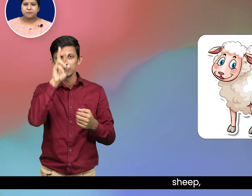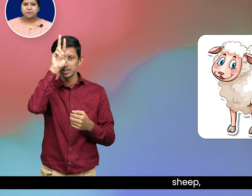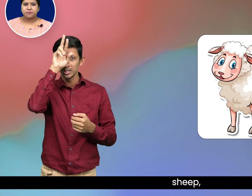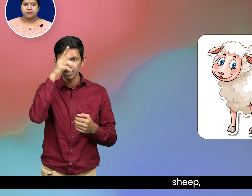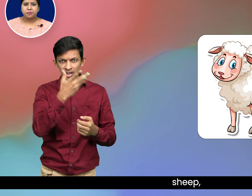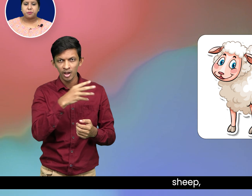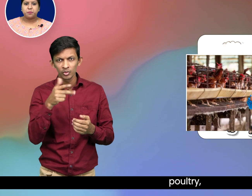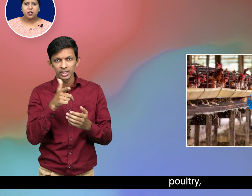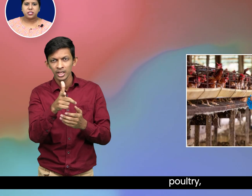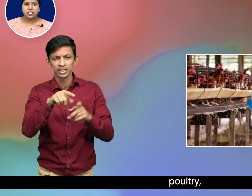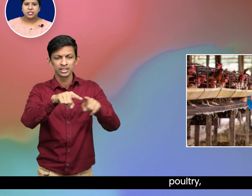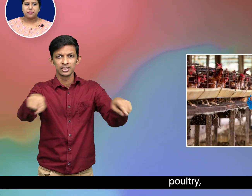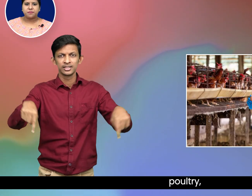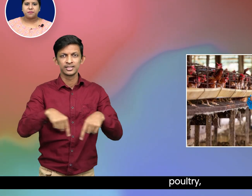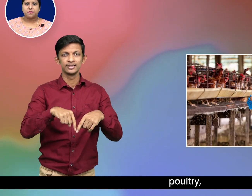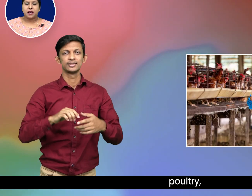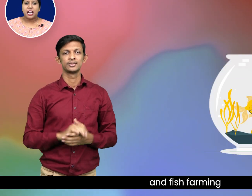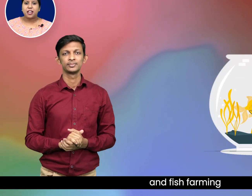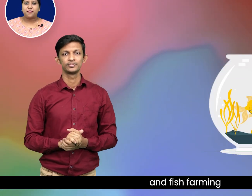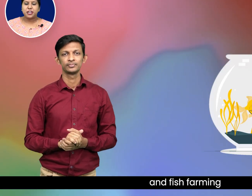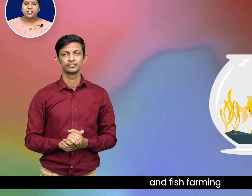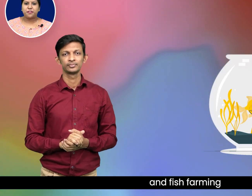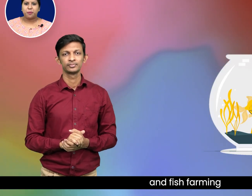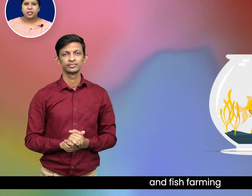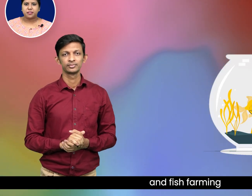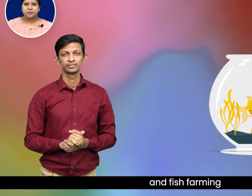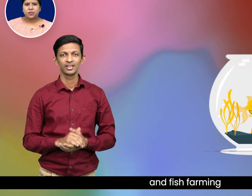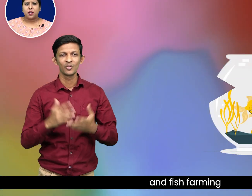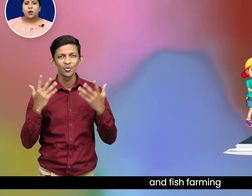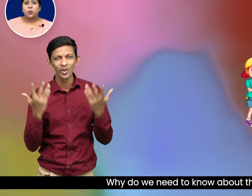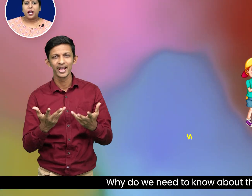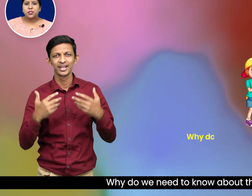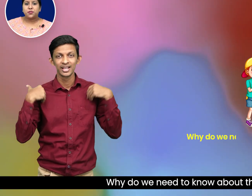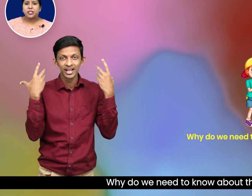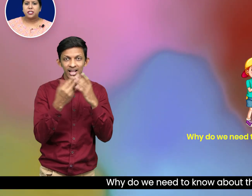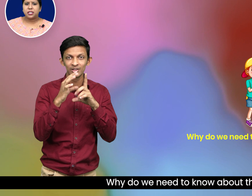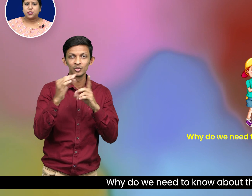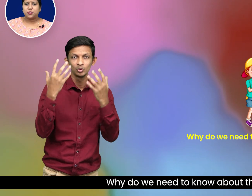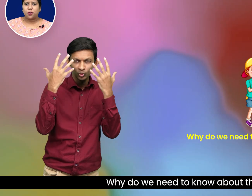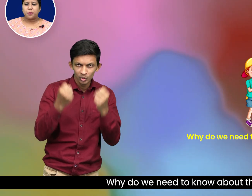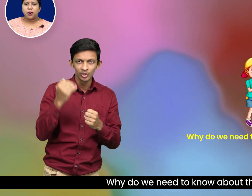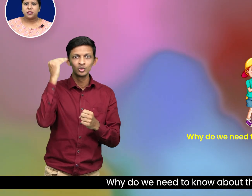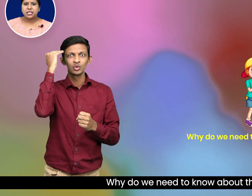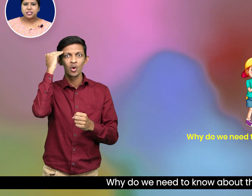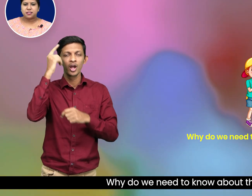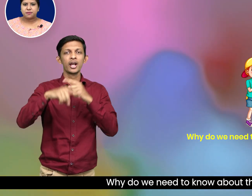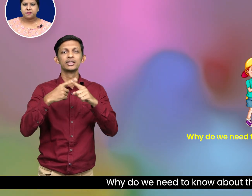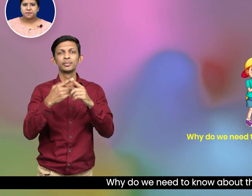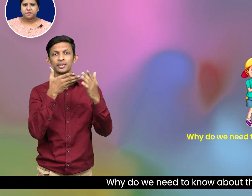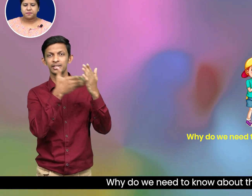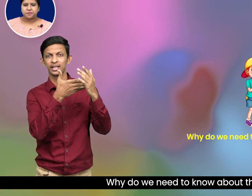sheep, poultry, and fish farming. Why do we need to know about